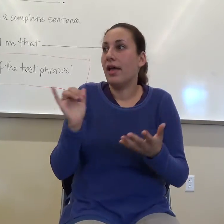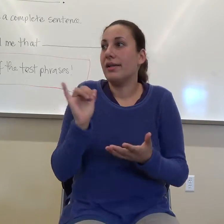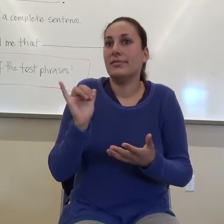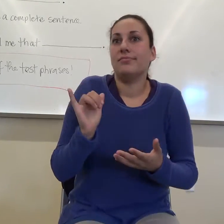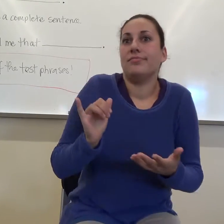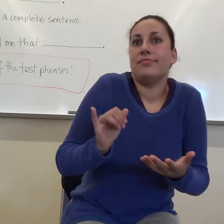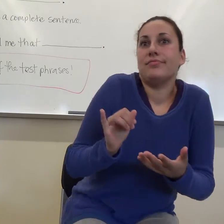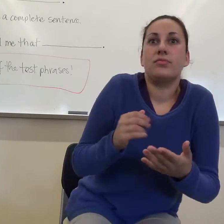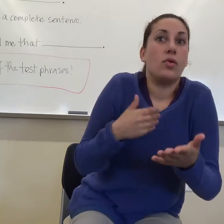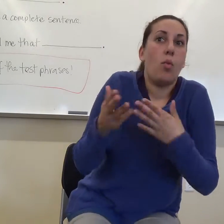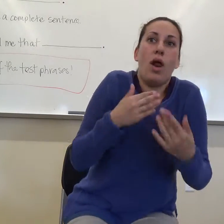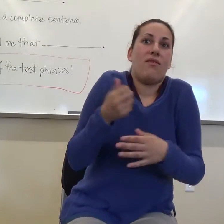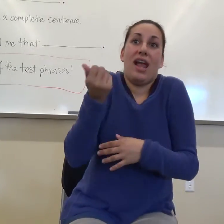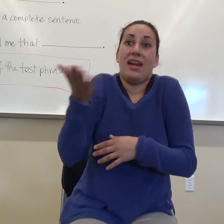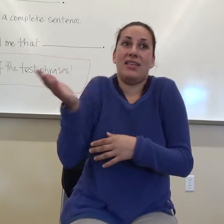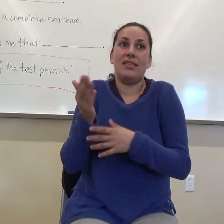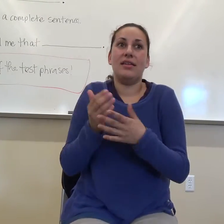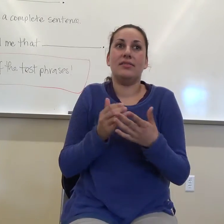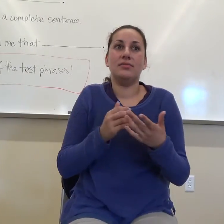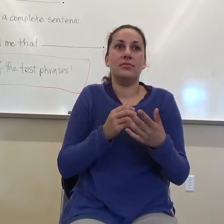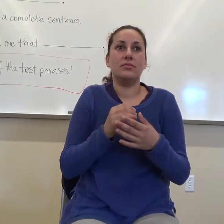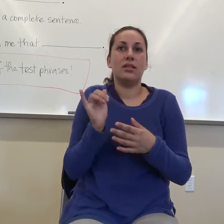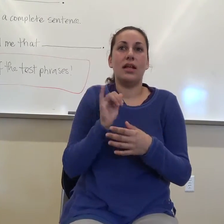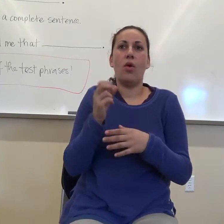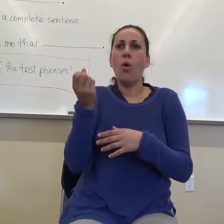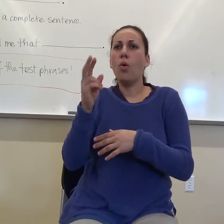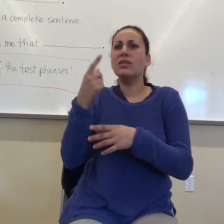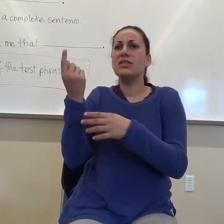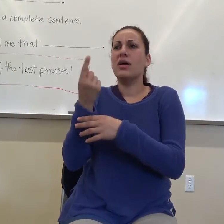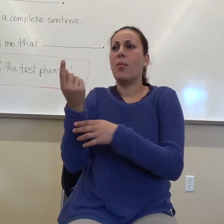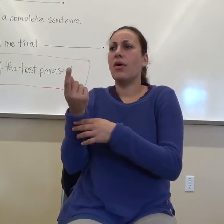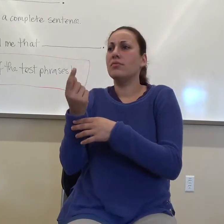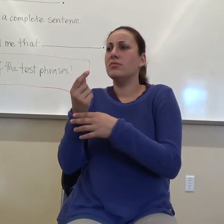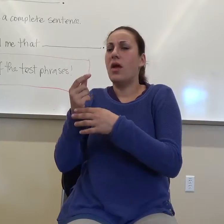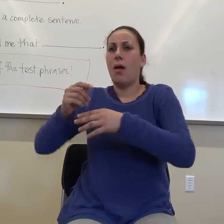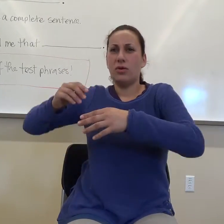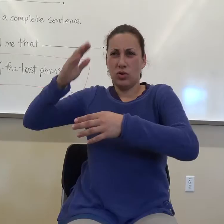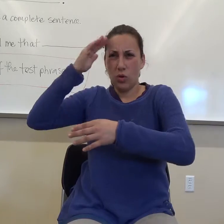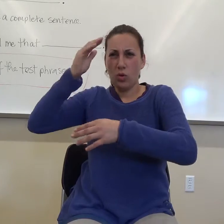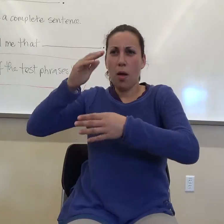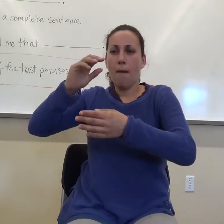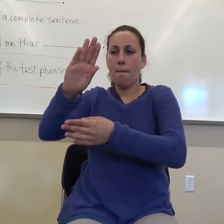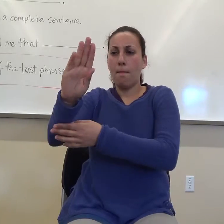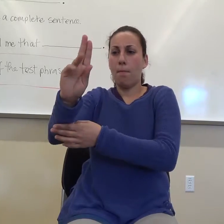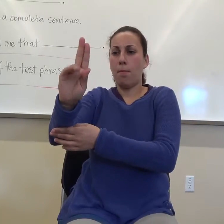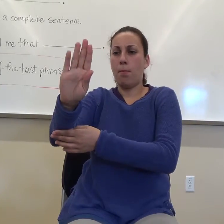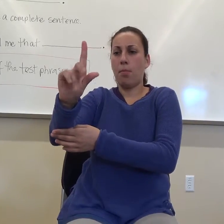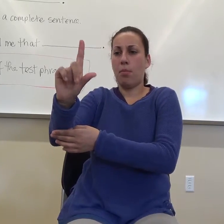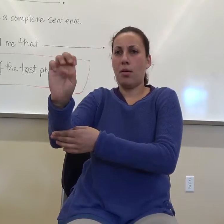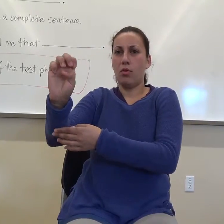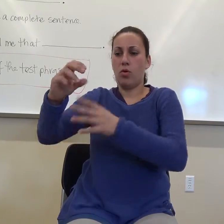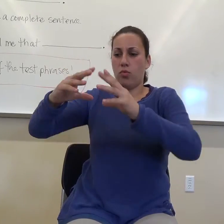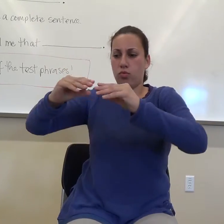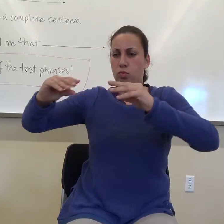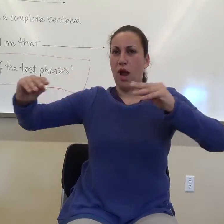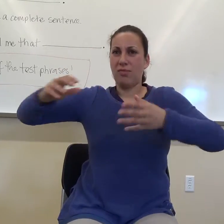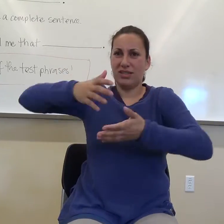thing. I just want to say, it's terrible. Well, where would that word fit in